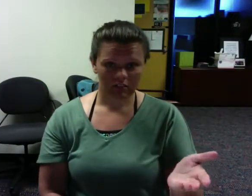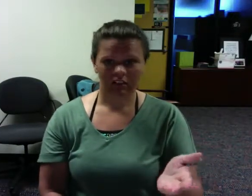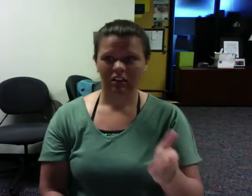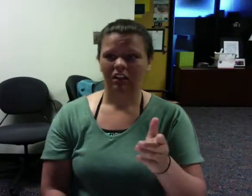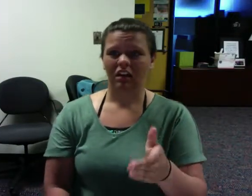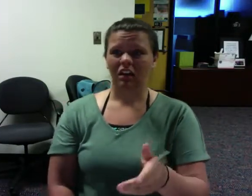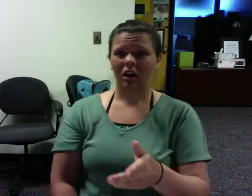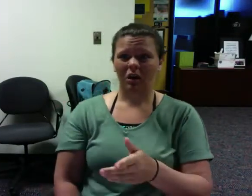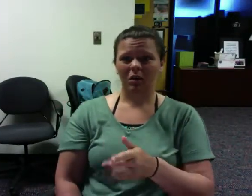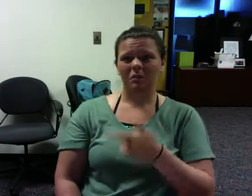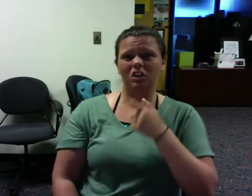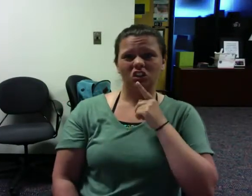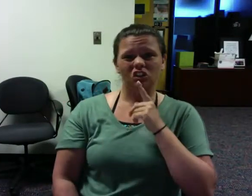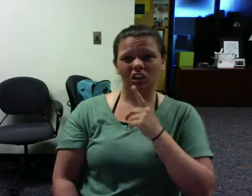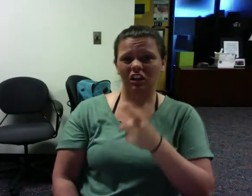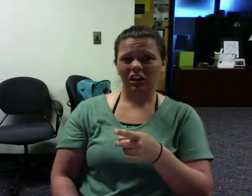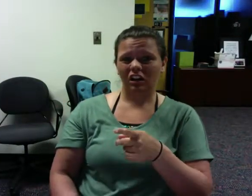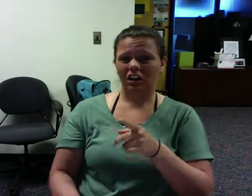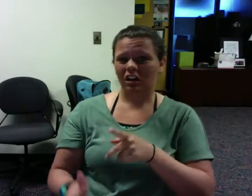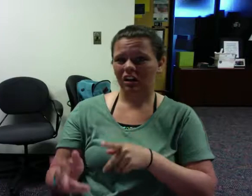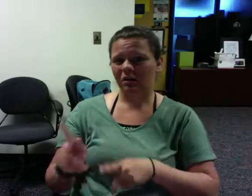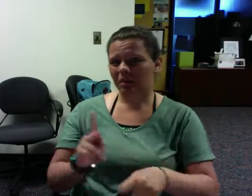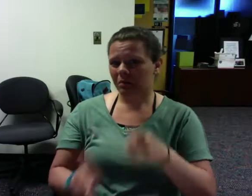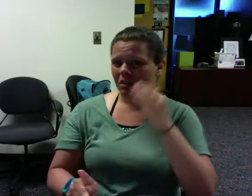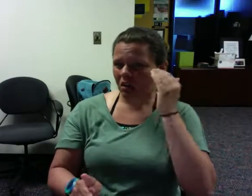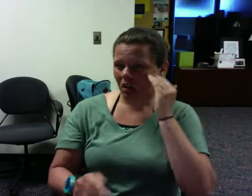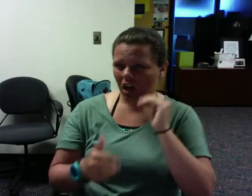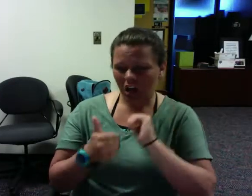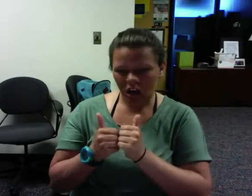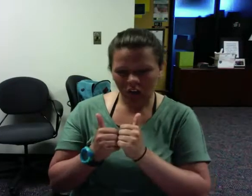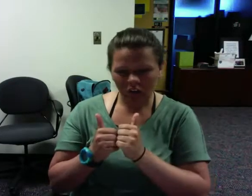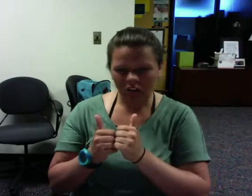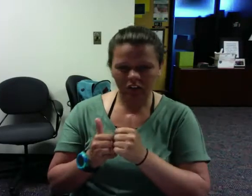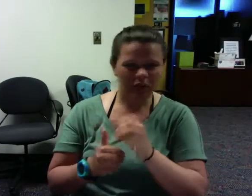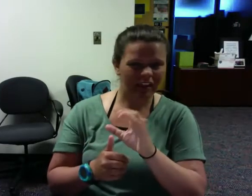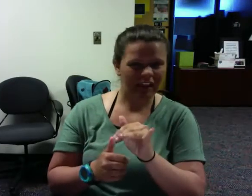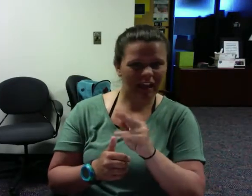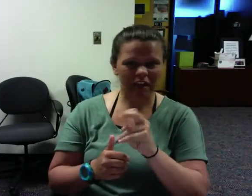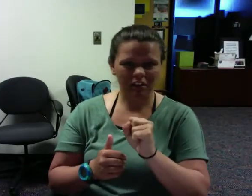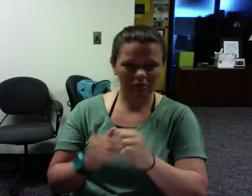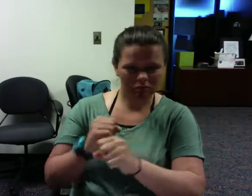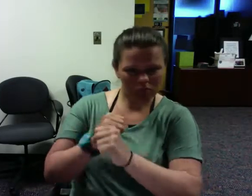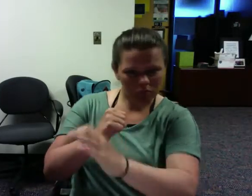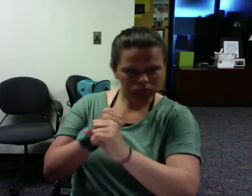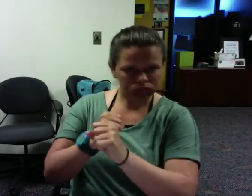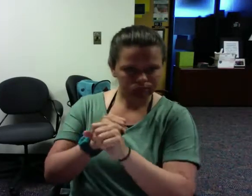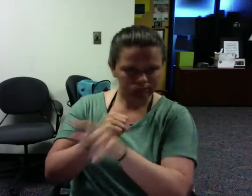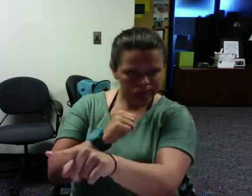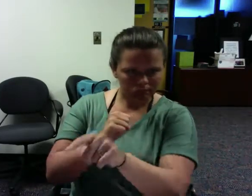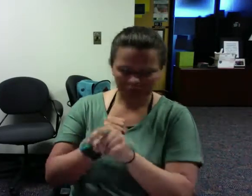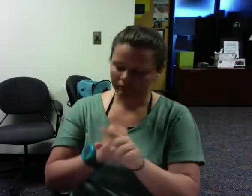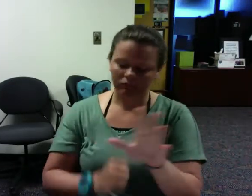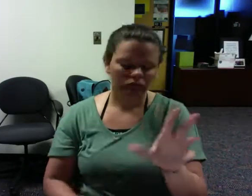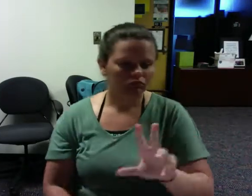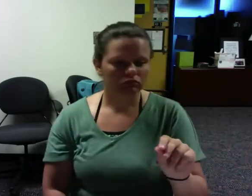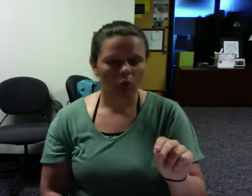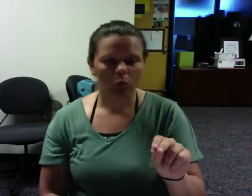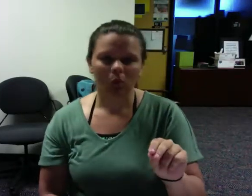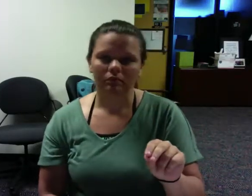to fire the cannons? No. Tell you what, it was the size of the